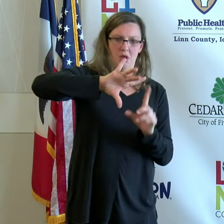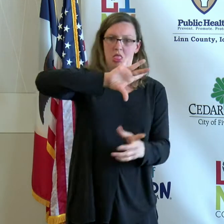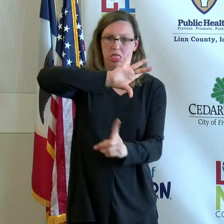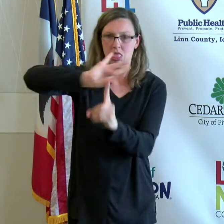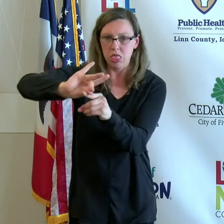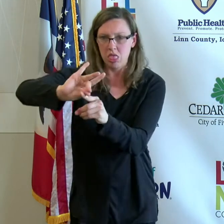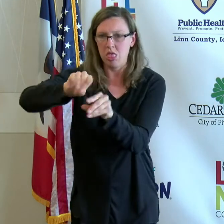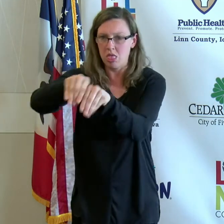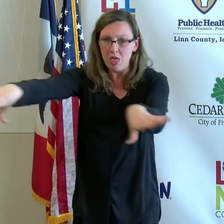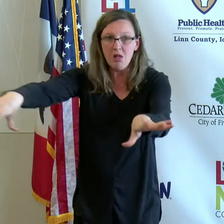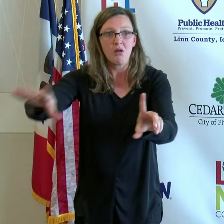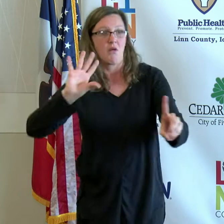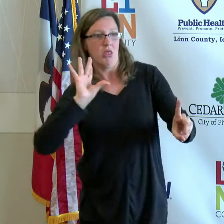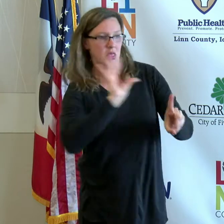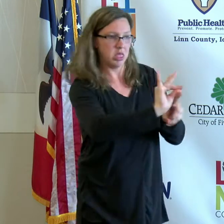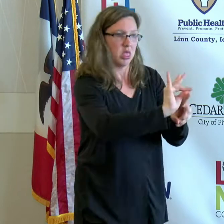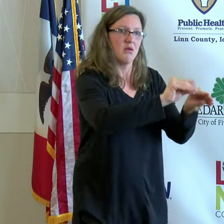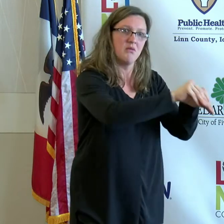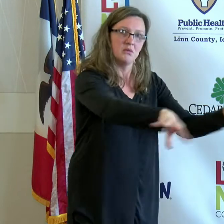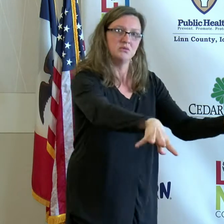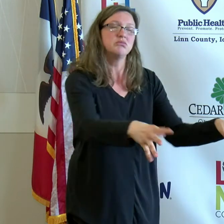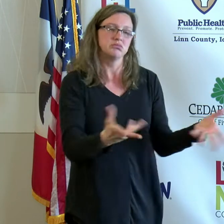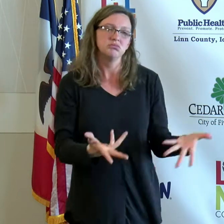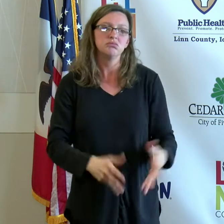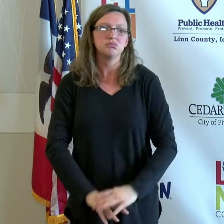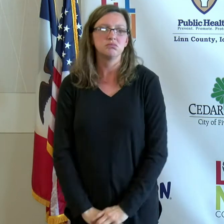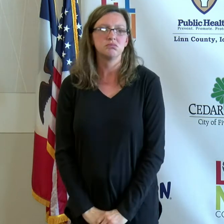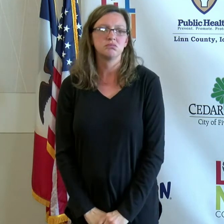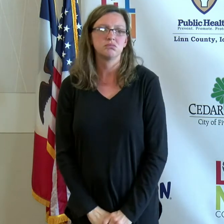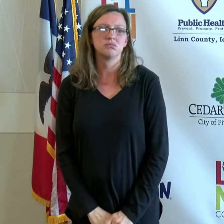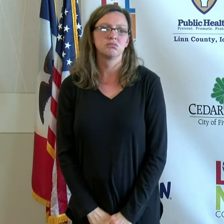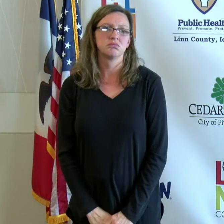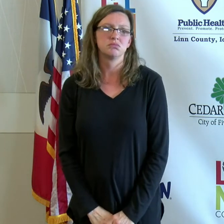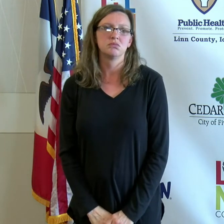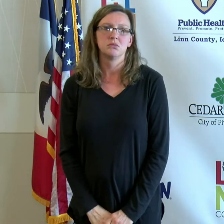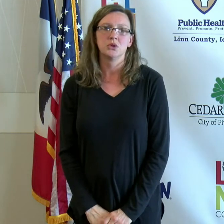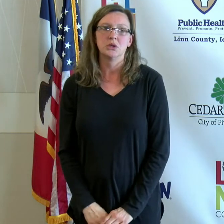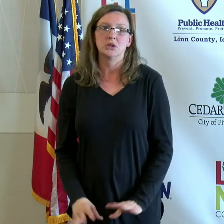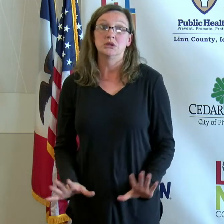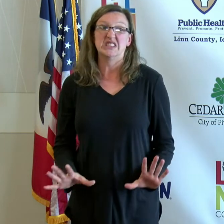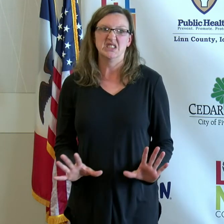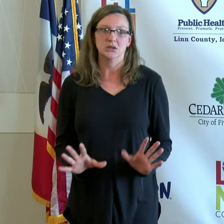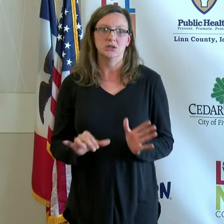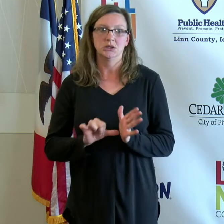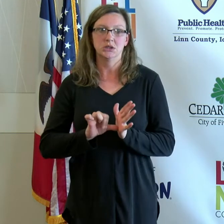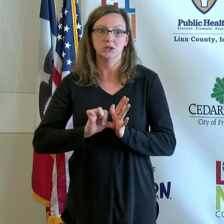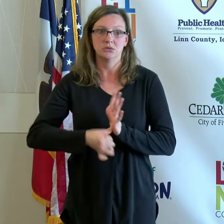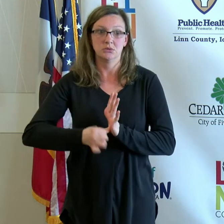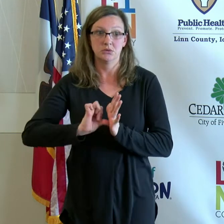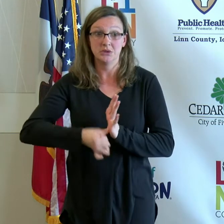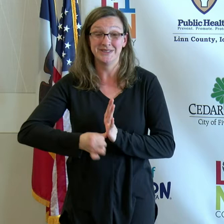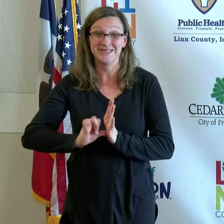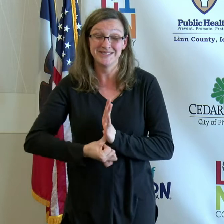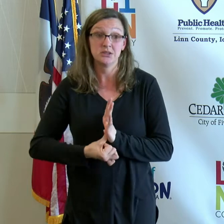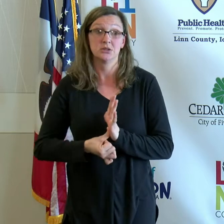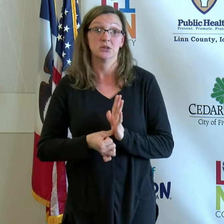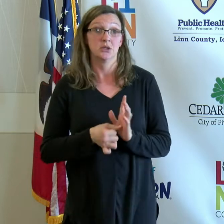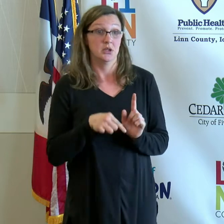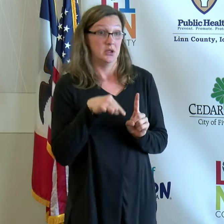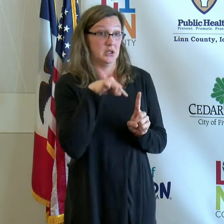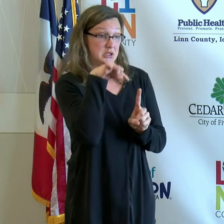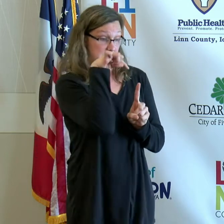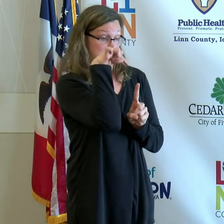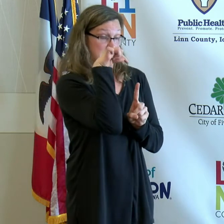occurred. But perhaps most importantly, the individual who contracted the virus is safe and